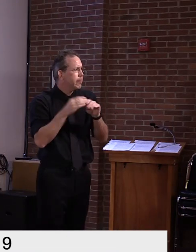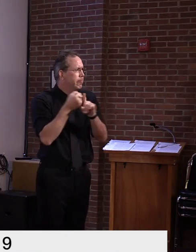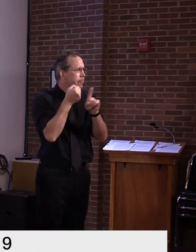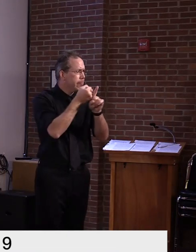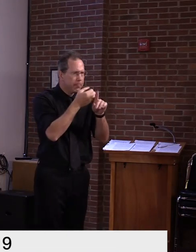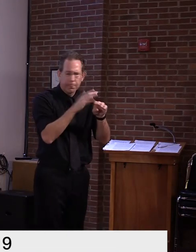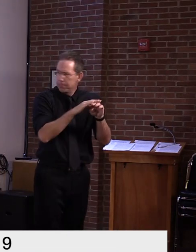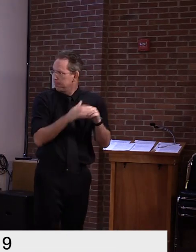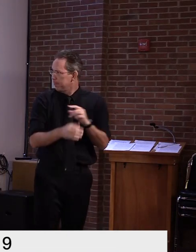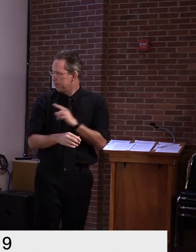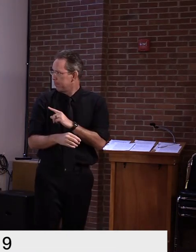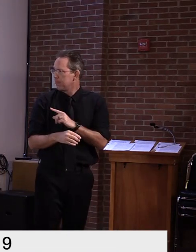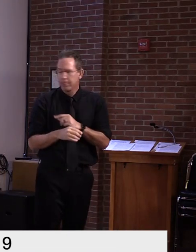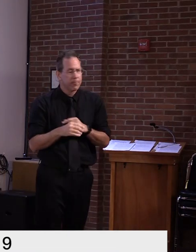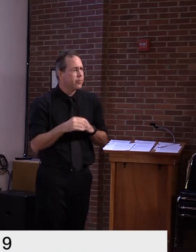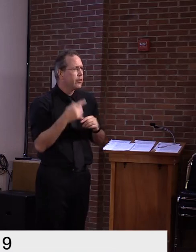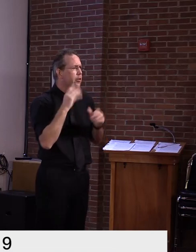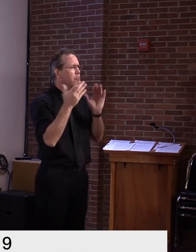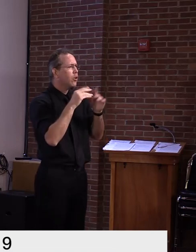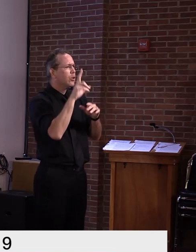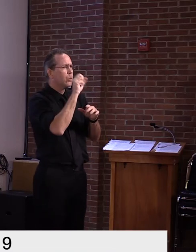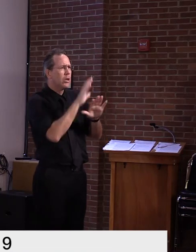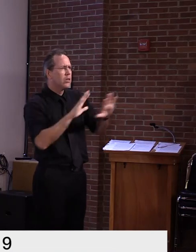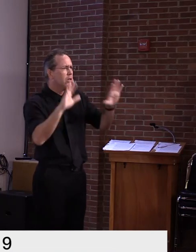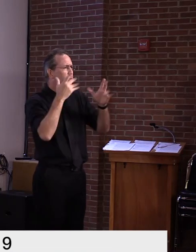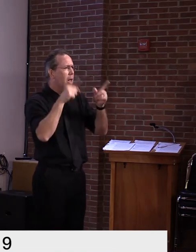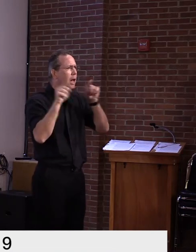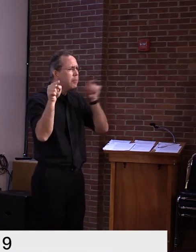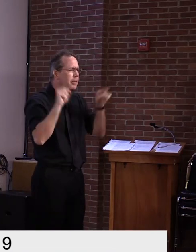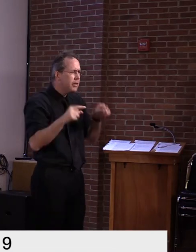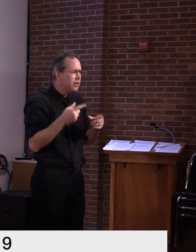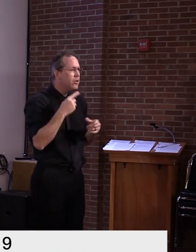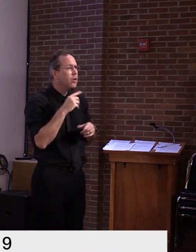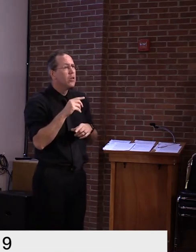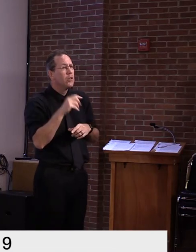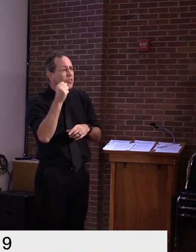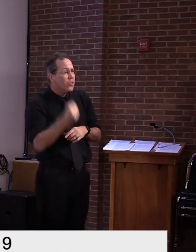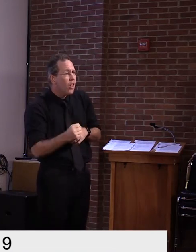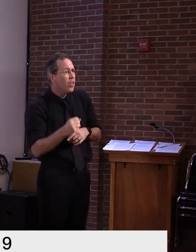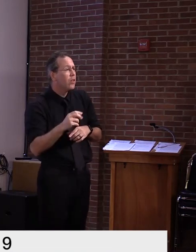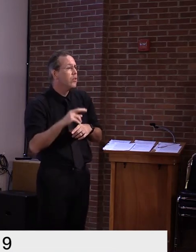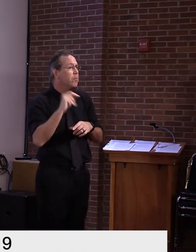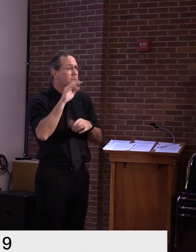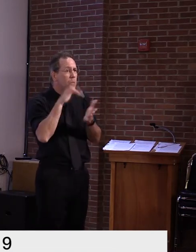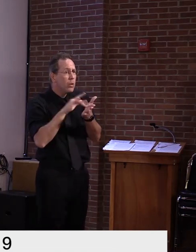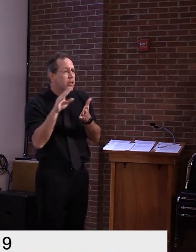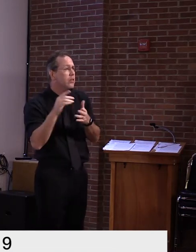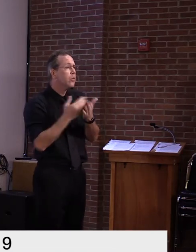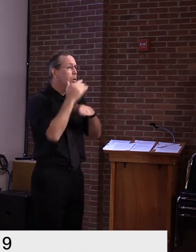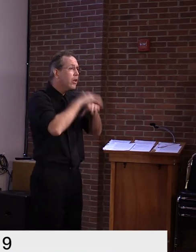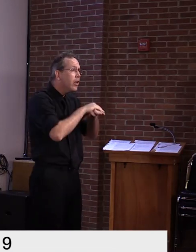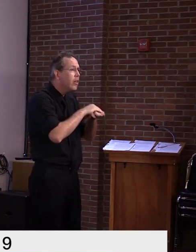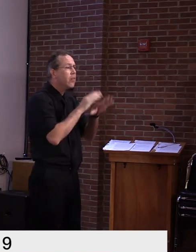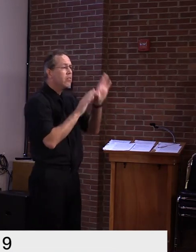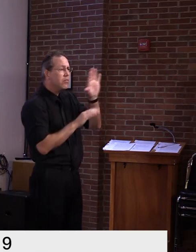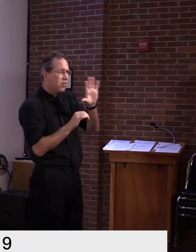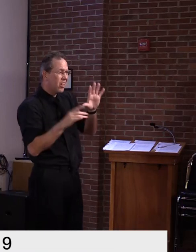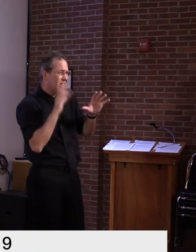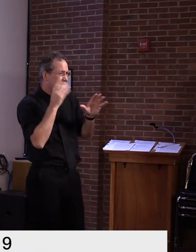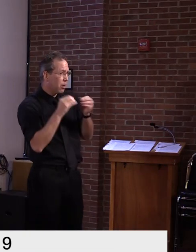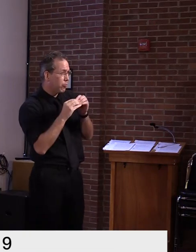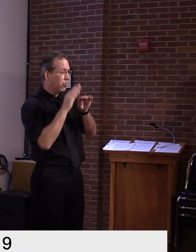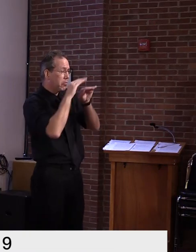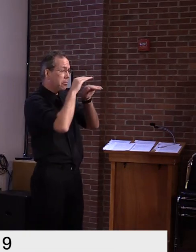have continue to slowly inch down. When we look closer to home, we do see that our cases did increase this week in the region,